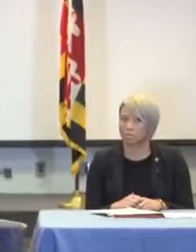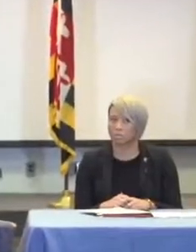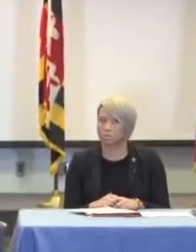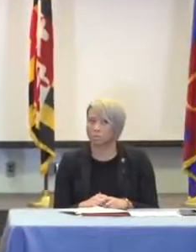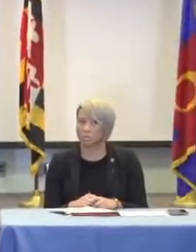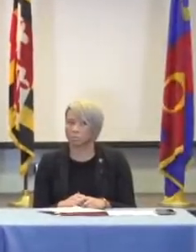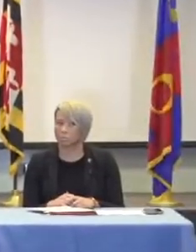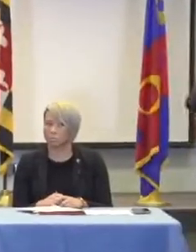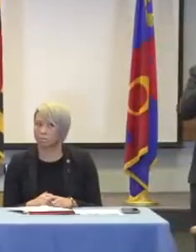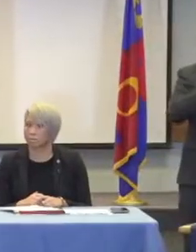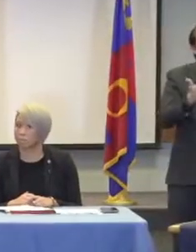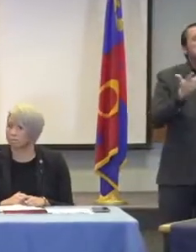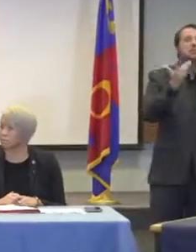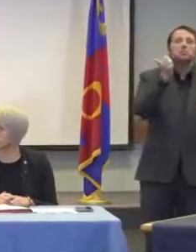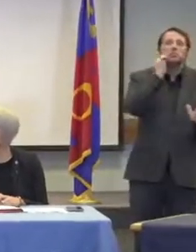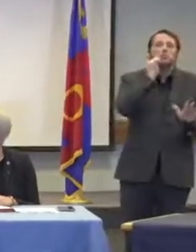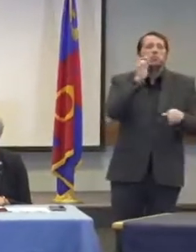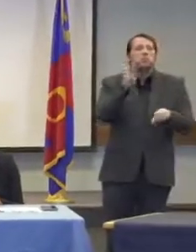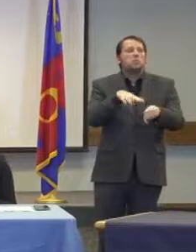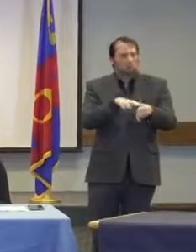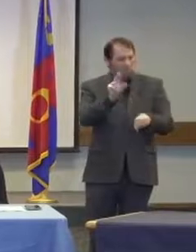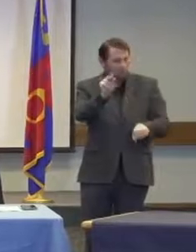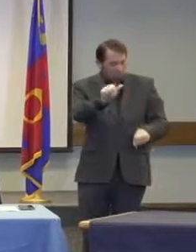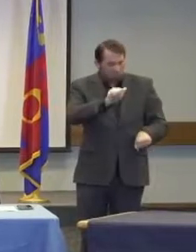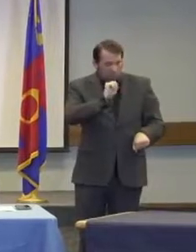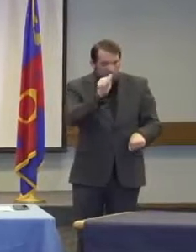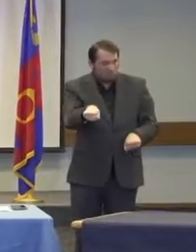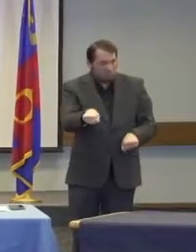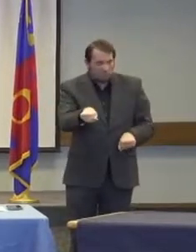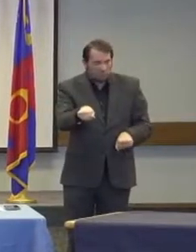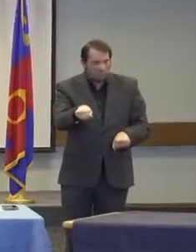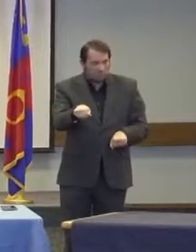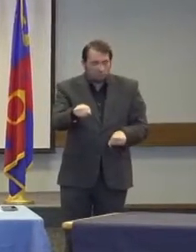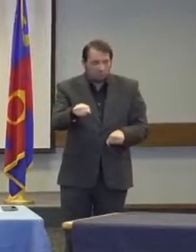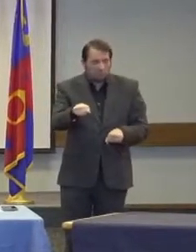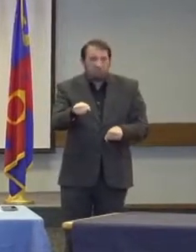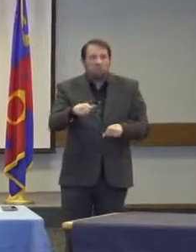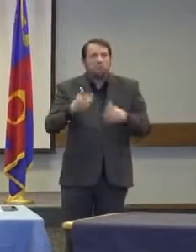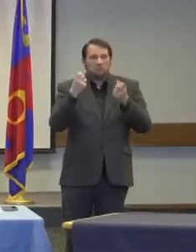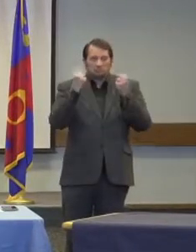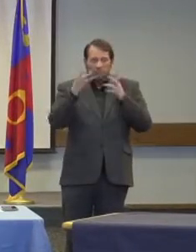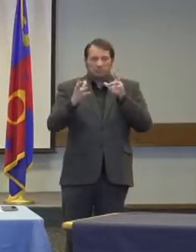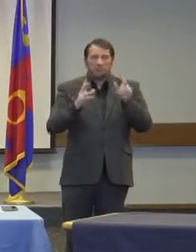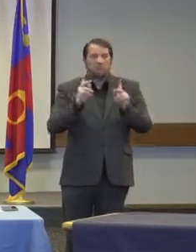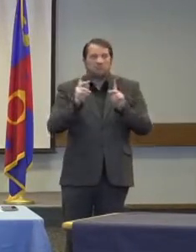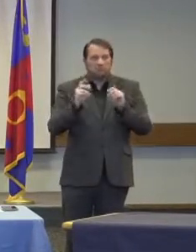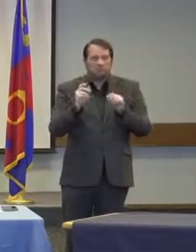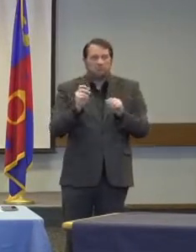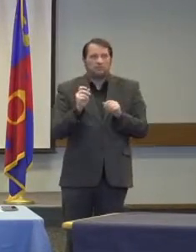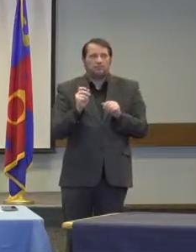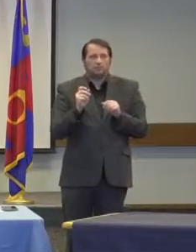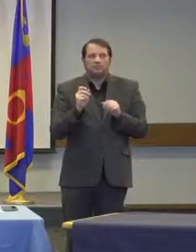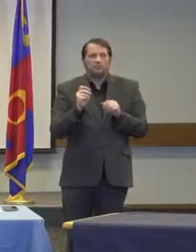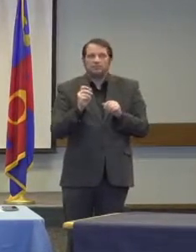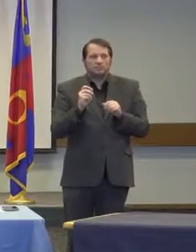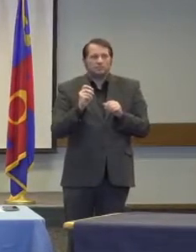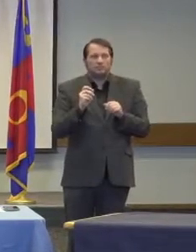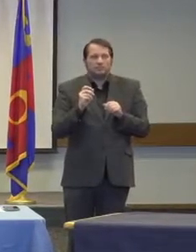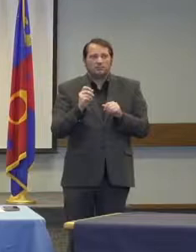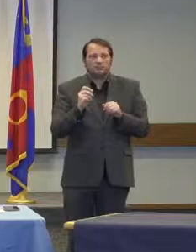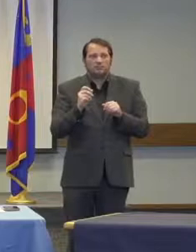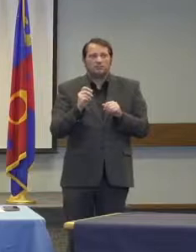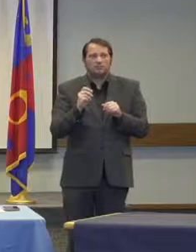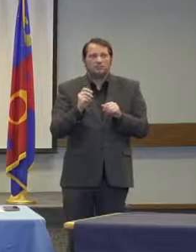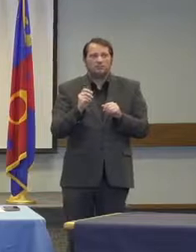stand up. And while many people experience the digital world every day through their children, we don't have pre-K